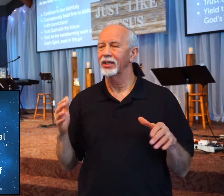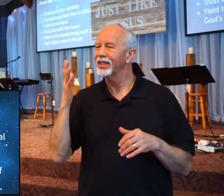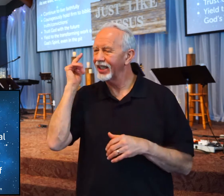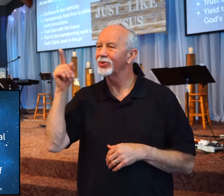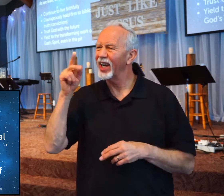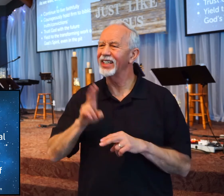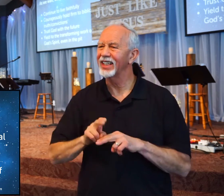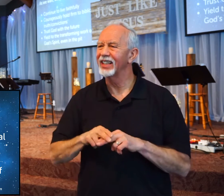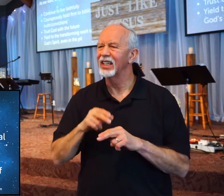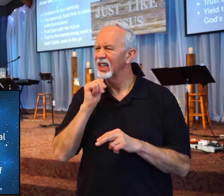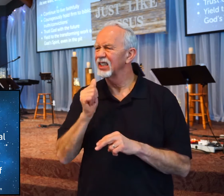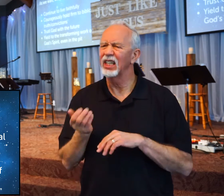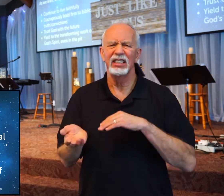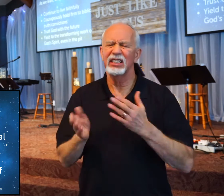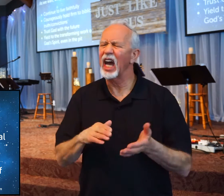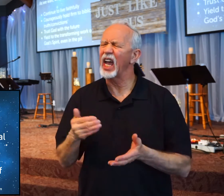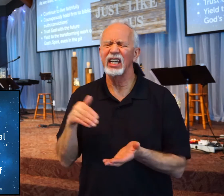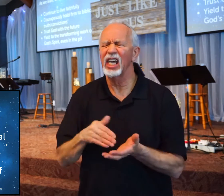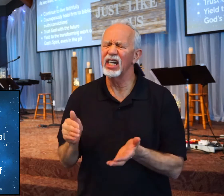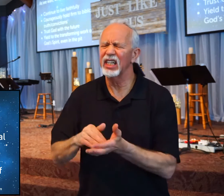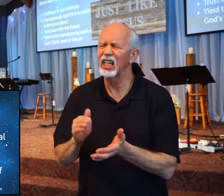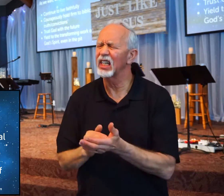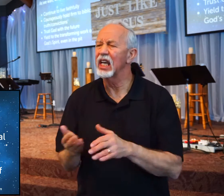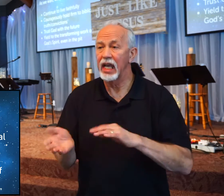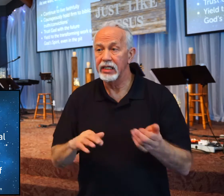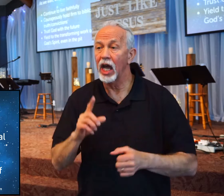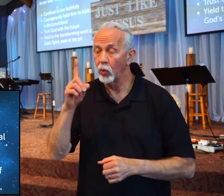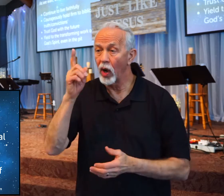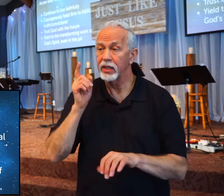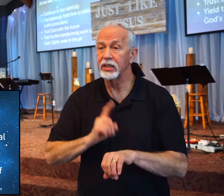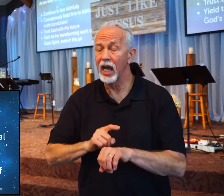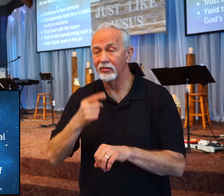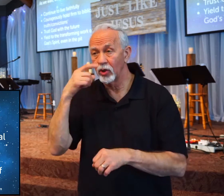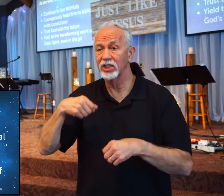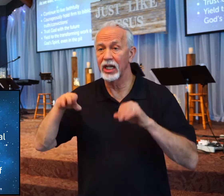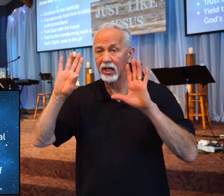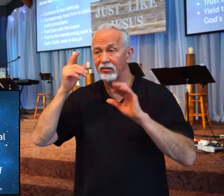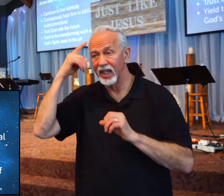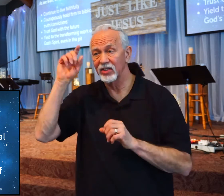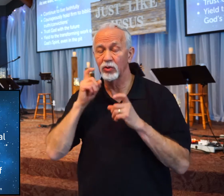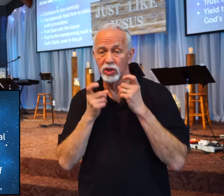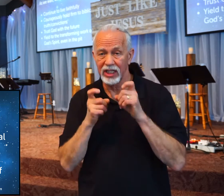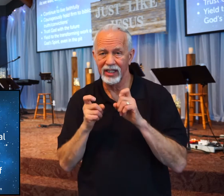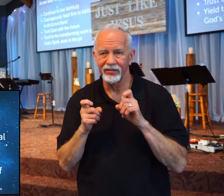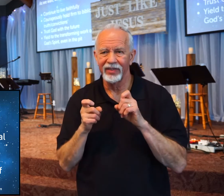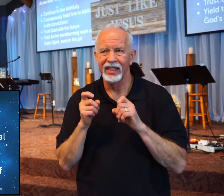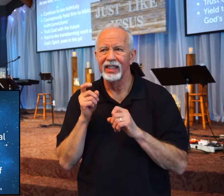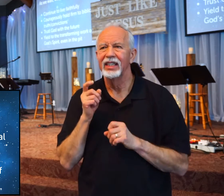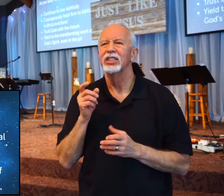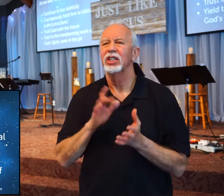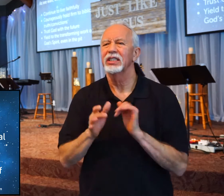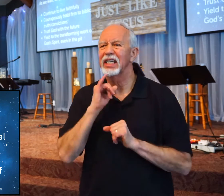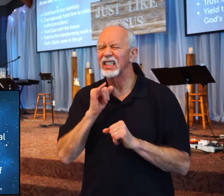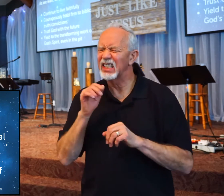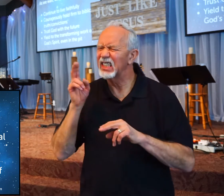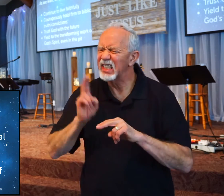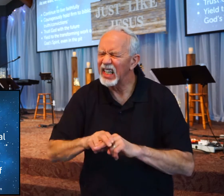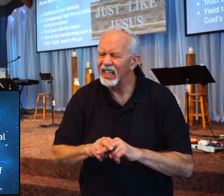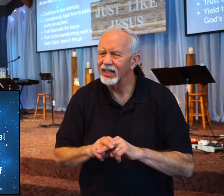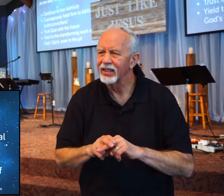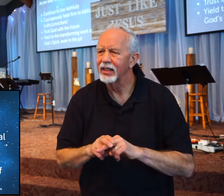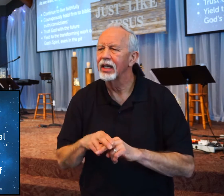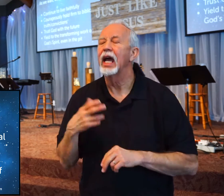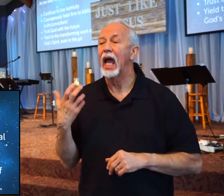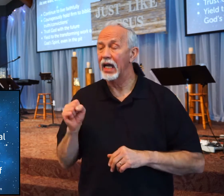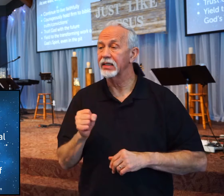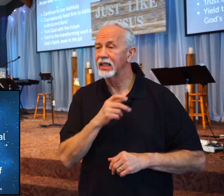He doesn't die over and over again. He died one time as a sacrifice for sin, and he is seated. And as the king, he